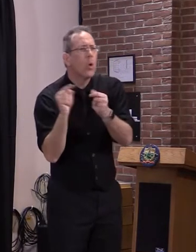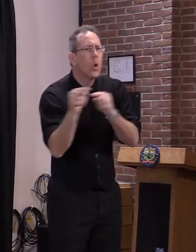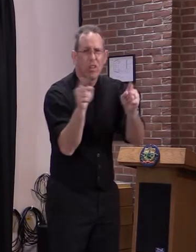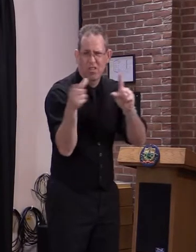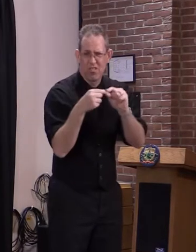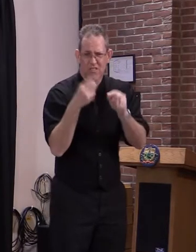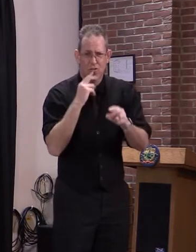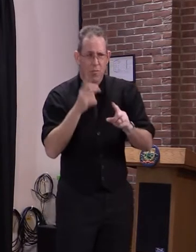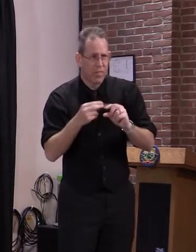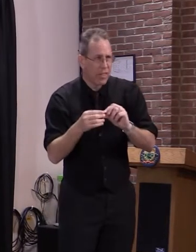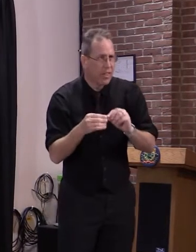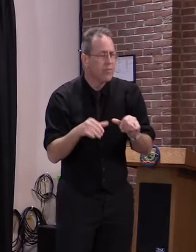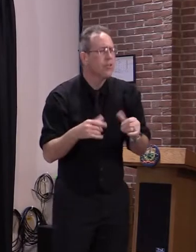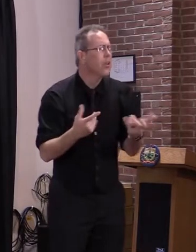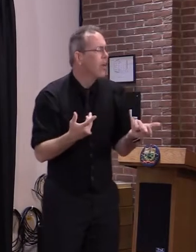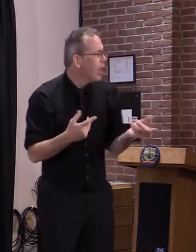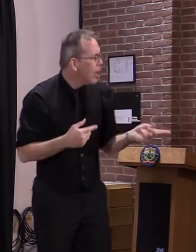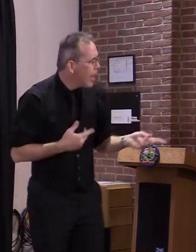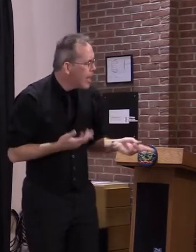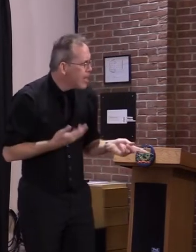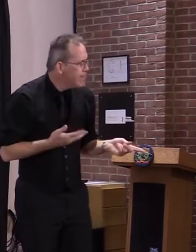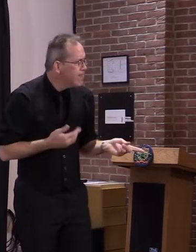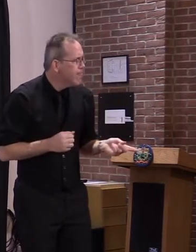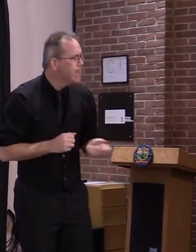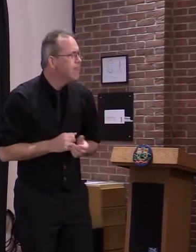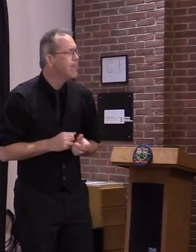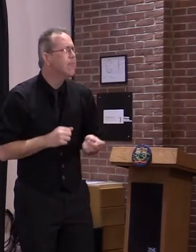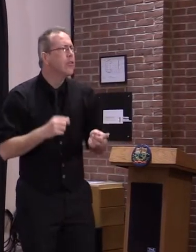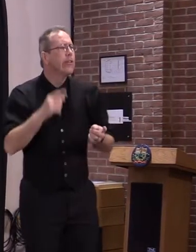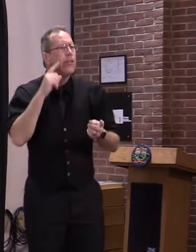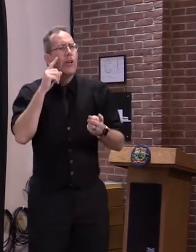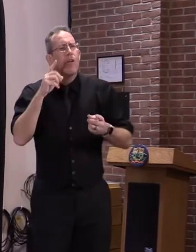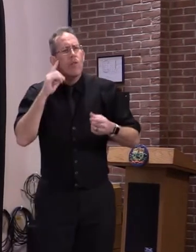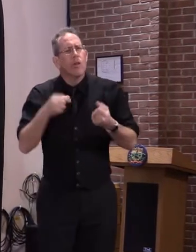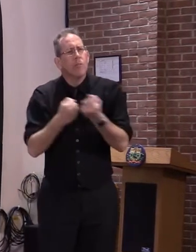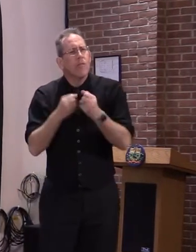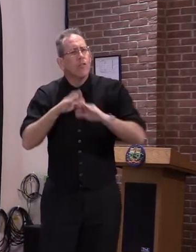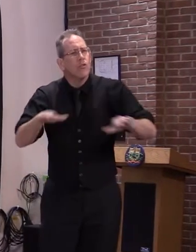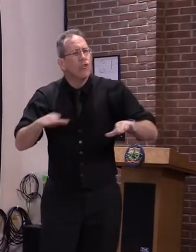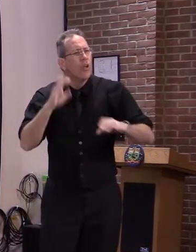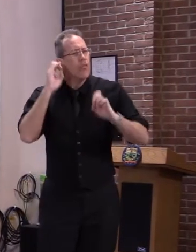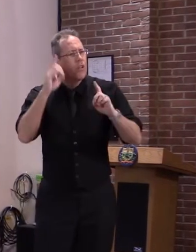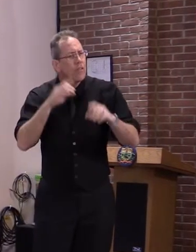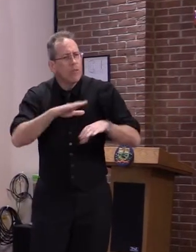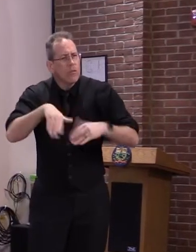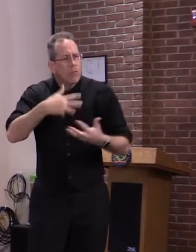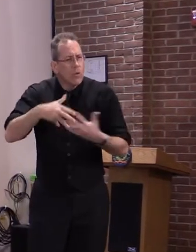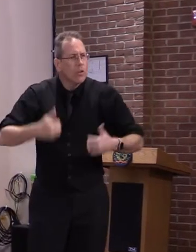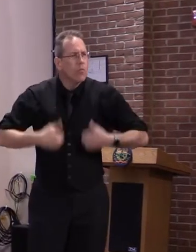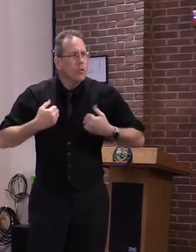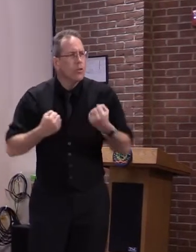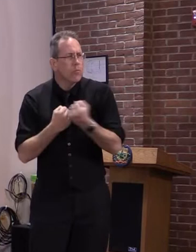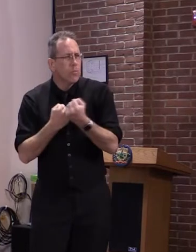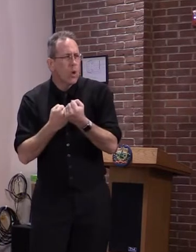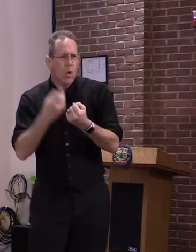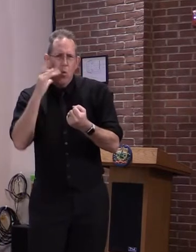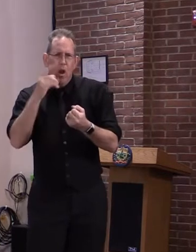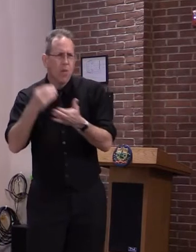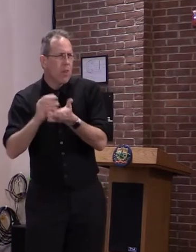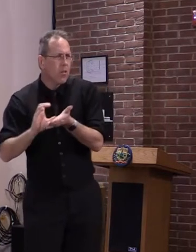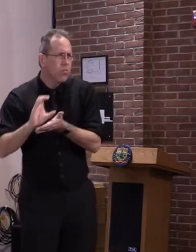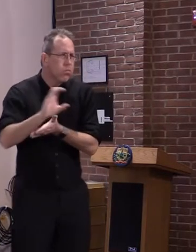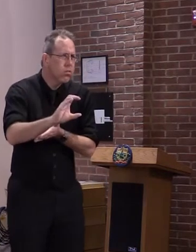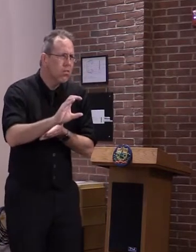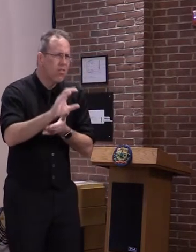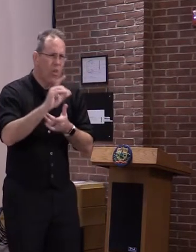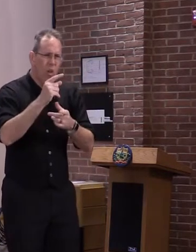All of that $90 million into schools and kids instead of giving some back? Well, I do think that the taxpayers